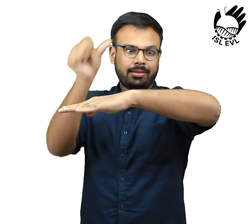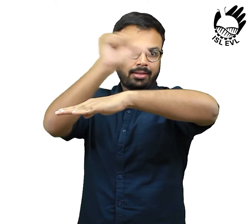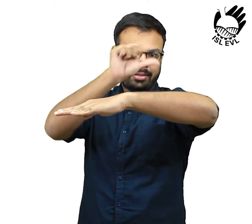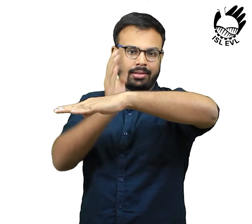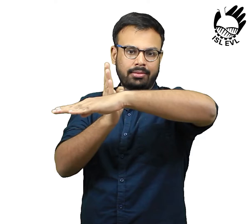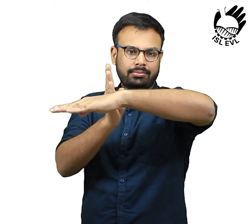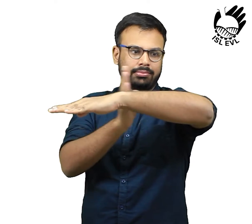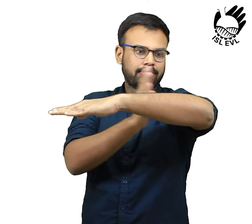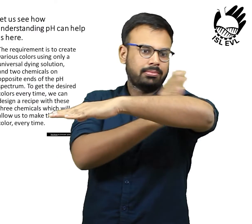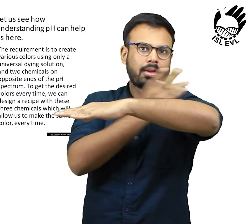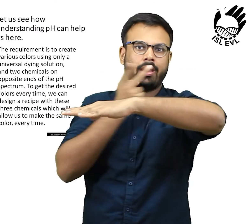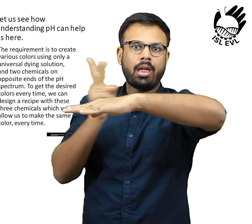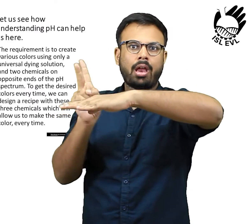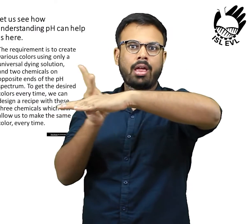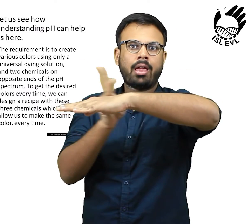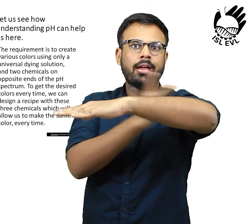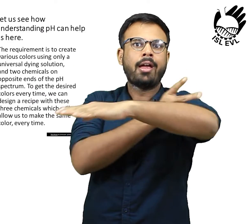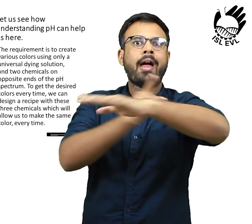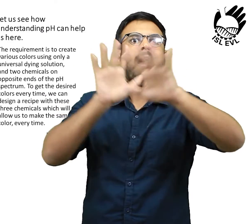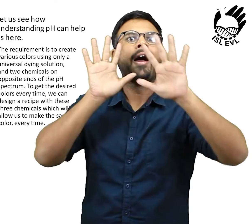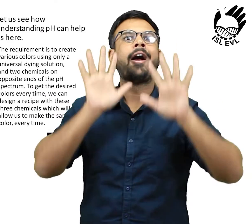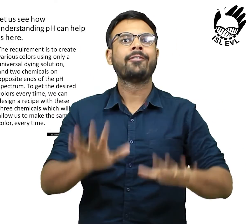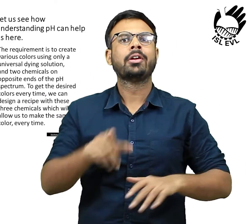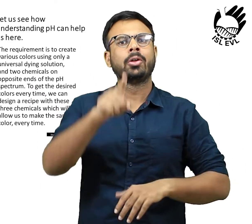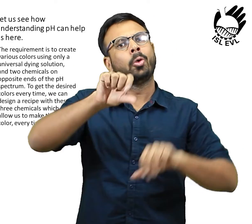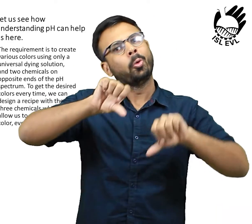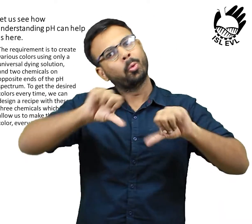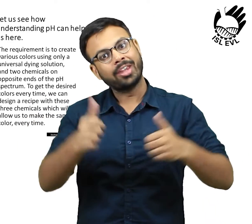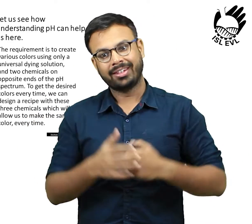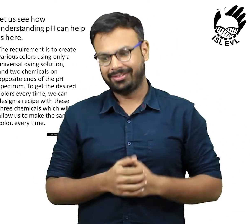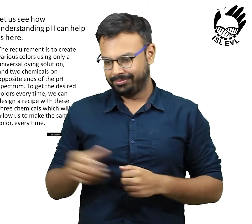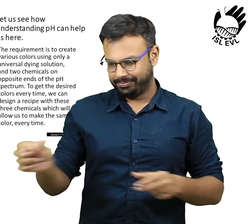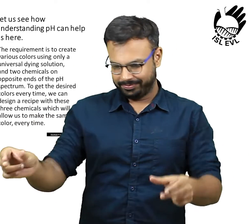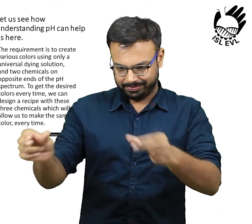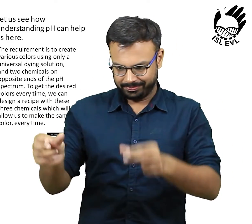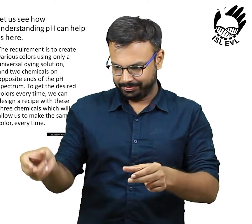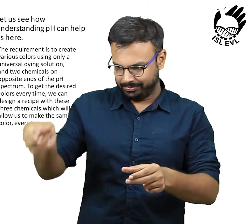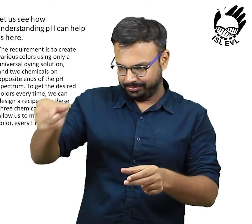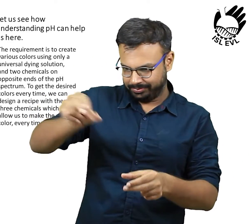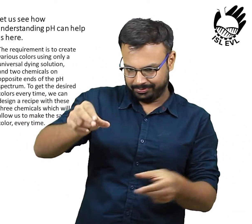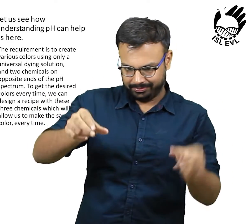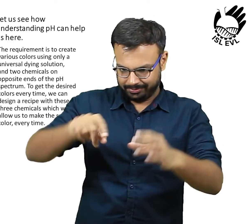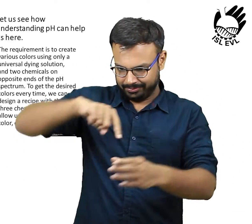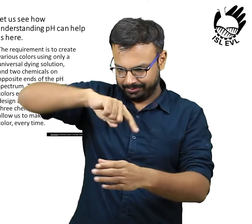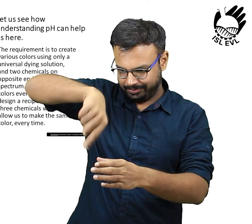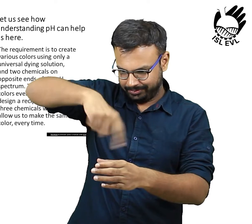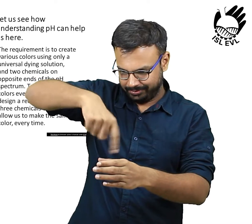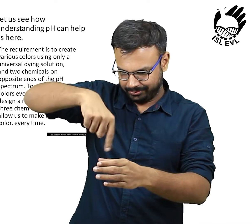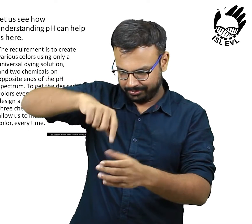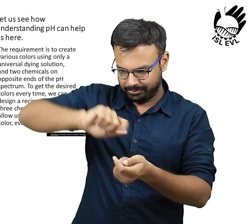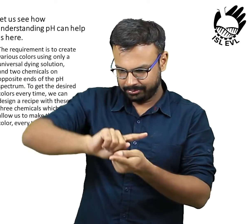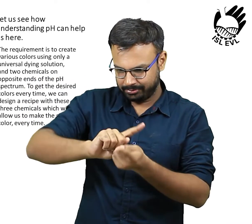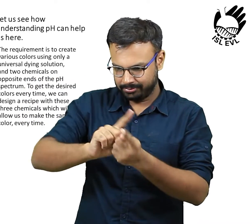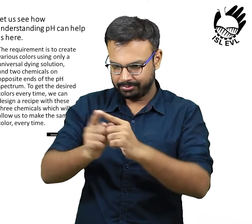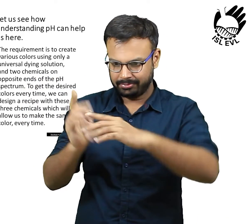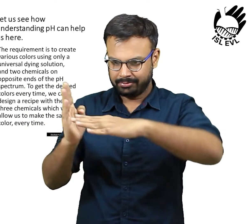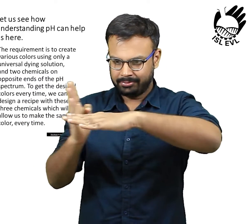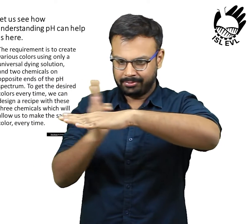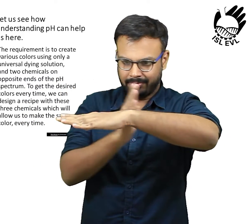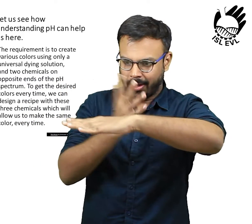Let us see can help us here how understanding pH. The requirement is to create